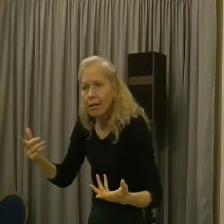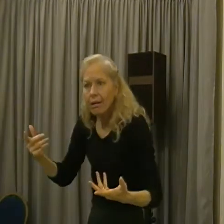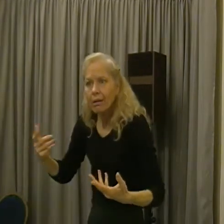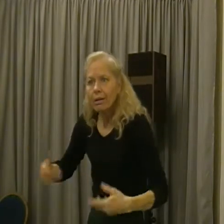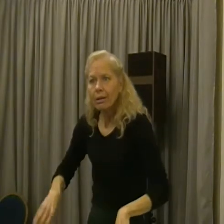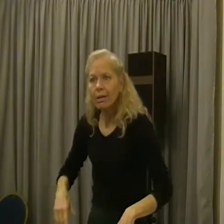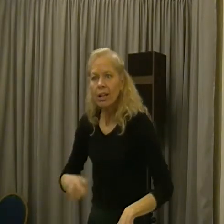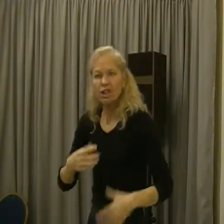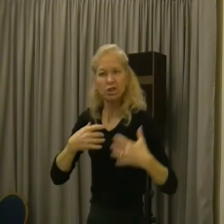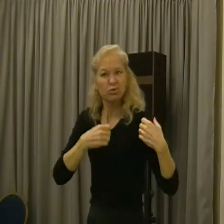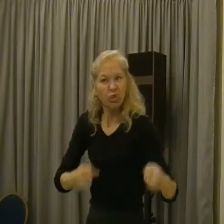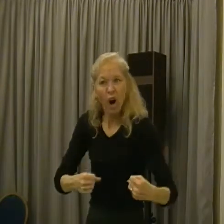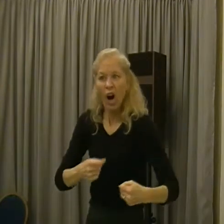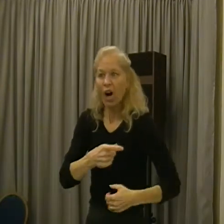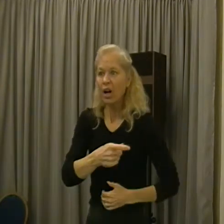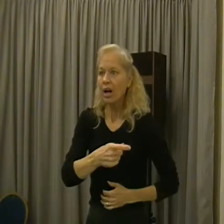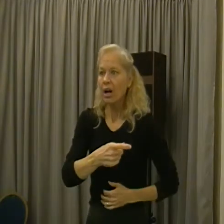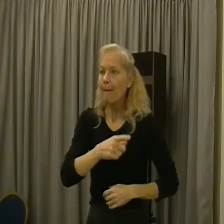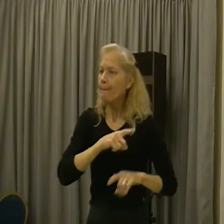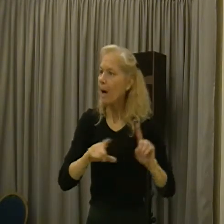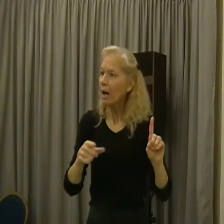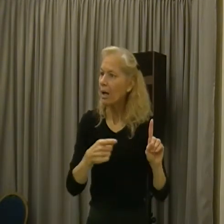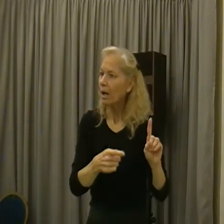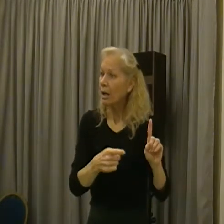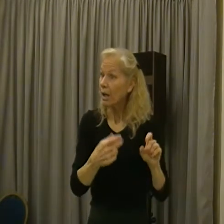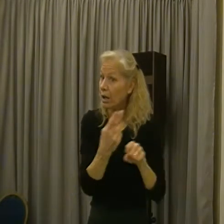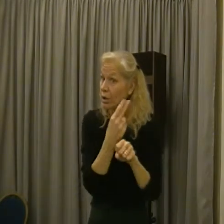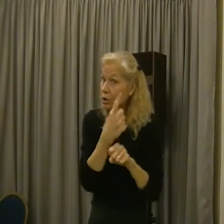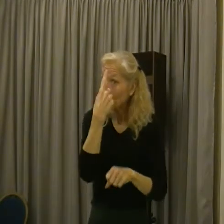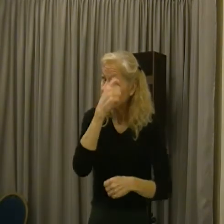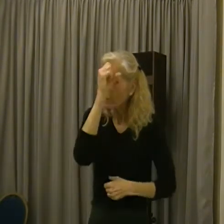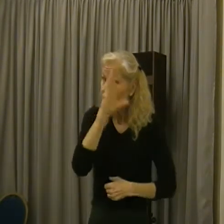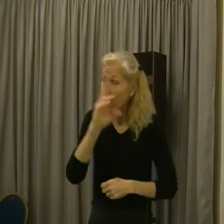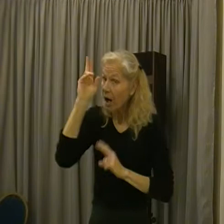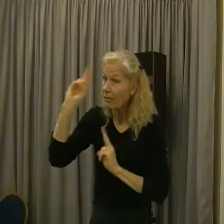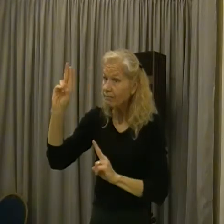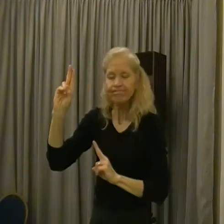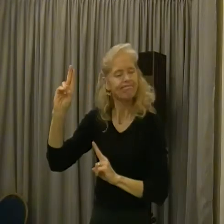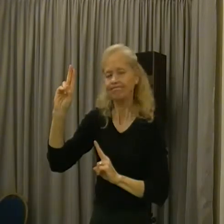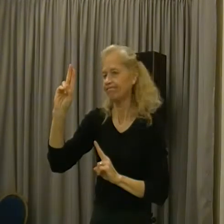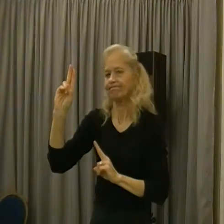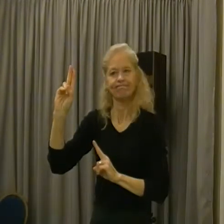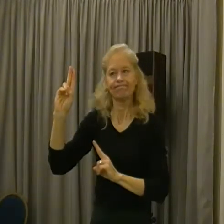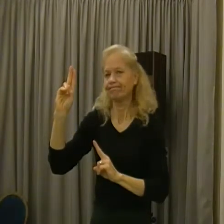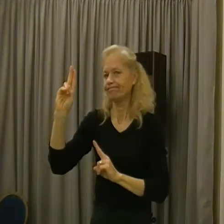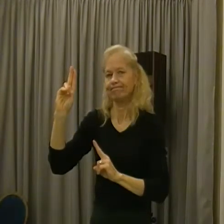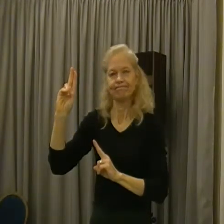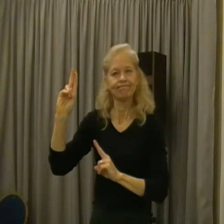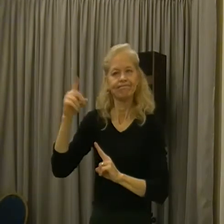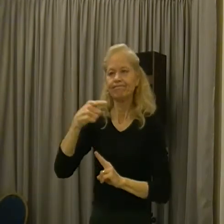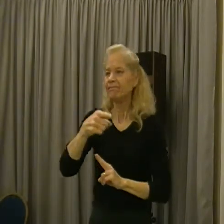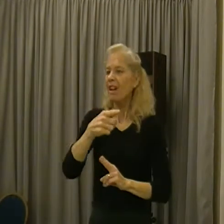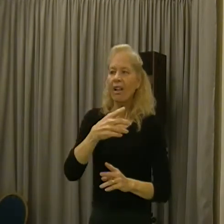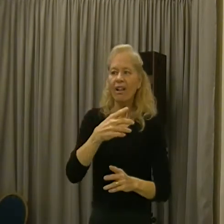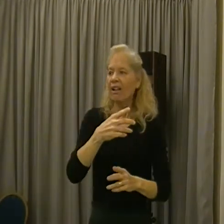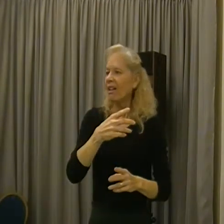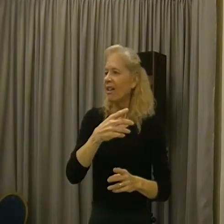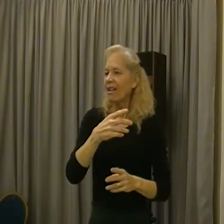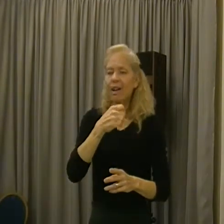His strength became a frustration to his brethren of Judah. Remember, he went and killed a bunch of Philistines in one place, and I think burnt their fields down. And the